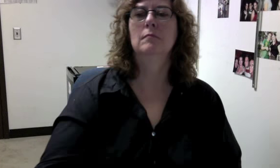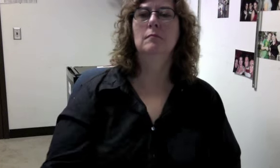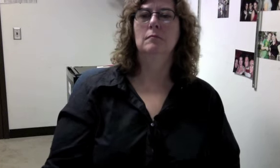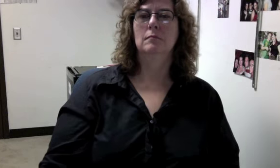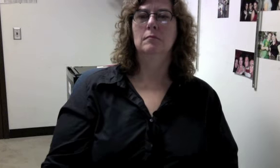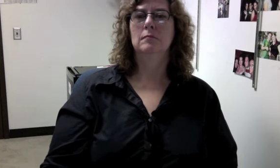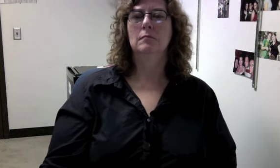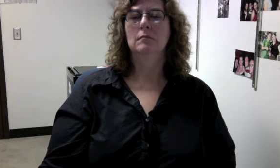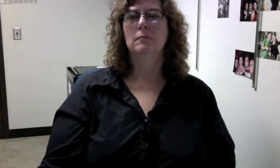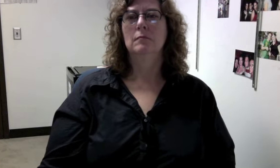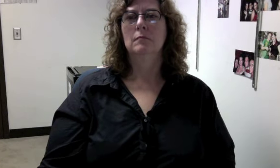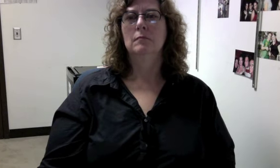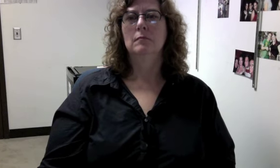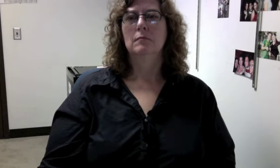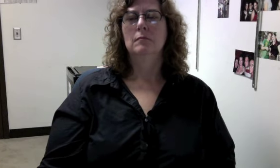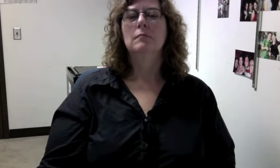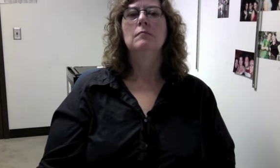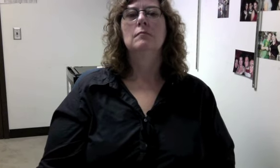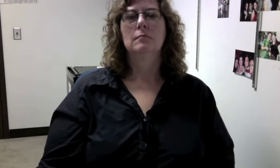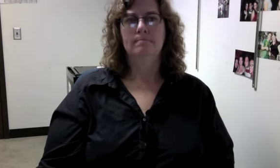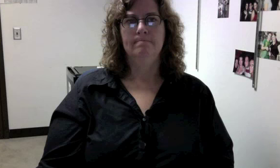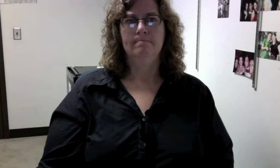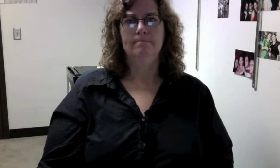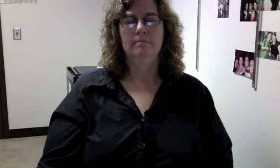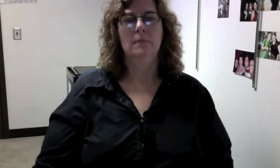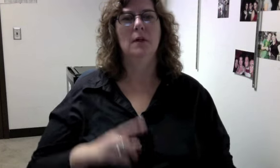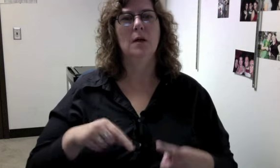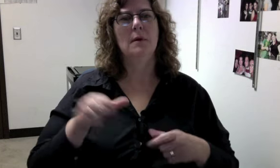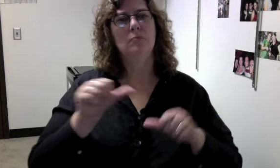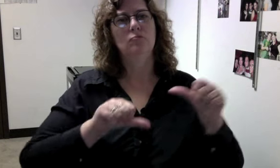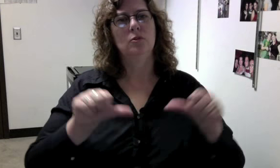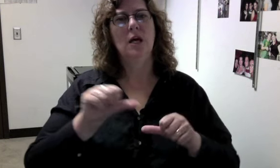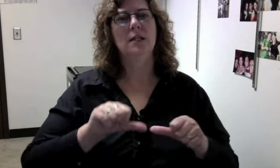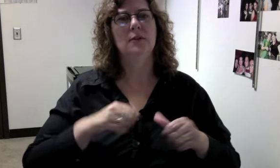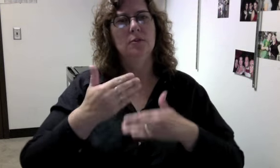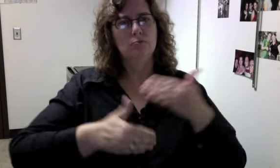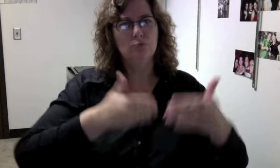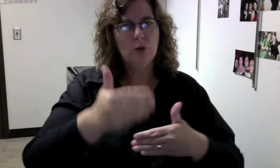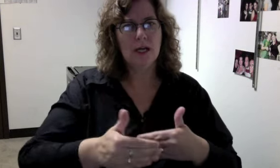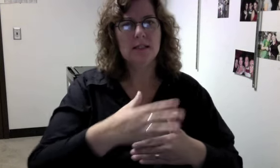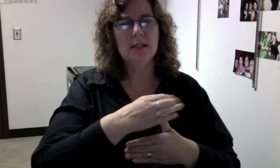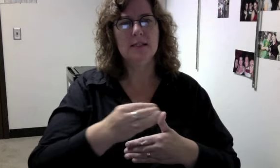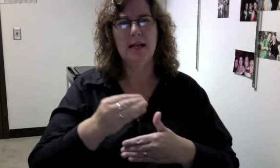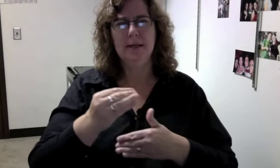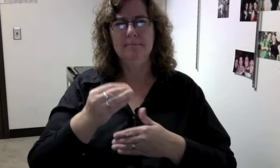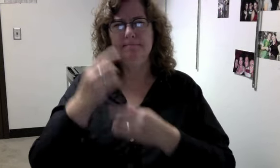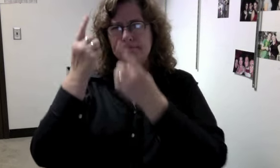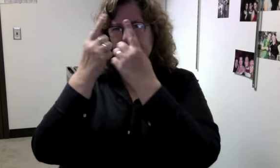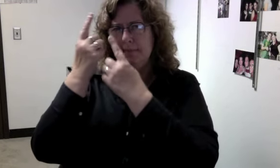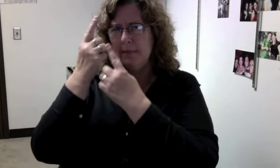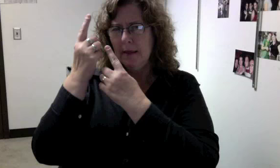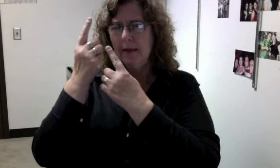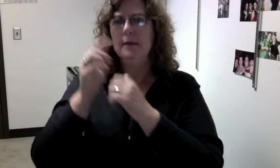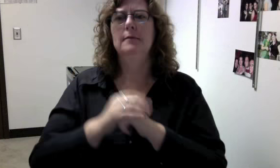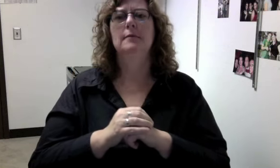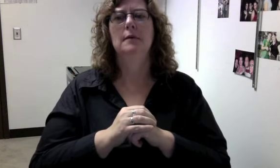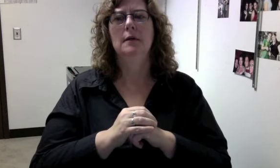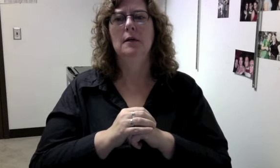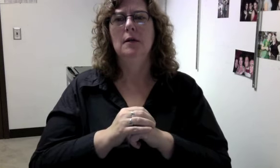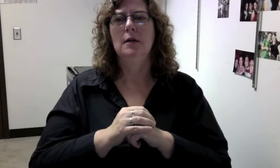Unit 1 is about the scientific process and thinking. It covers what we call GLI 31, 32, and 25.